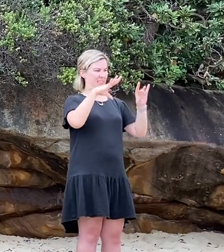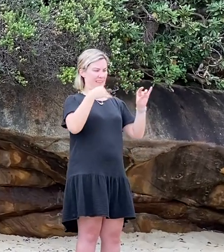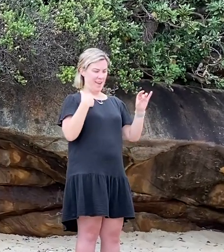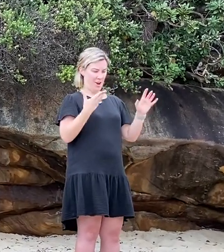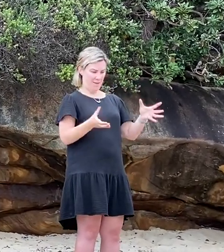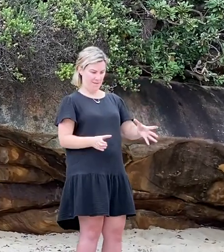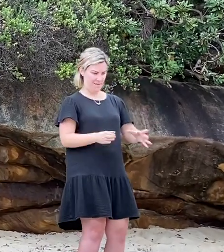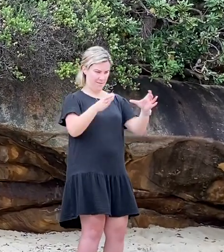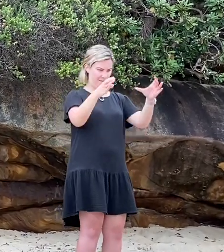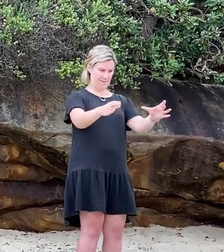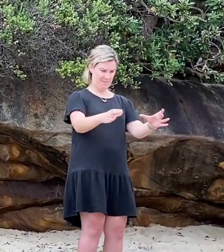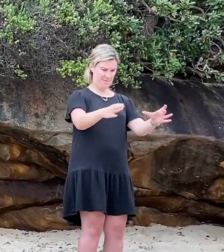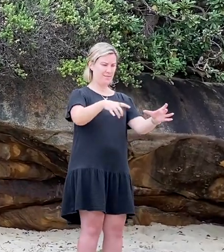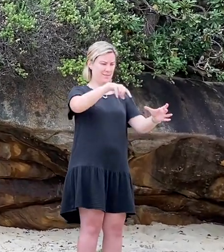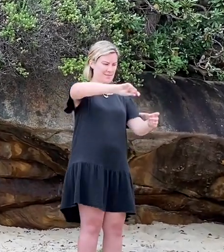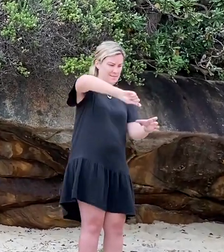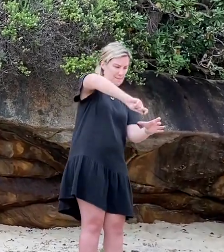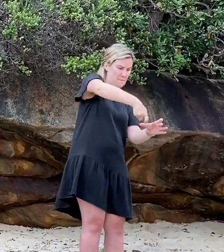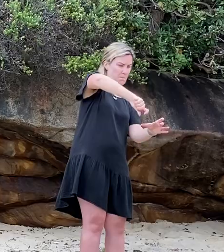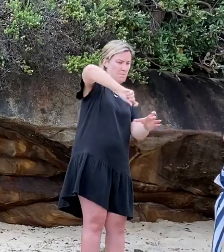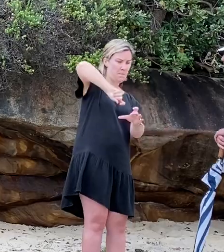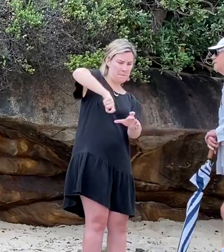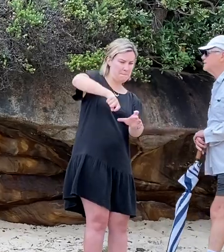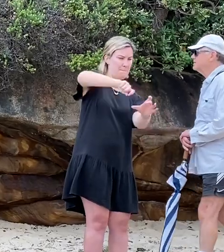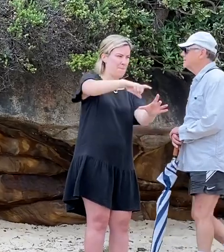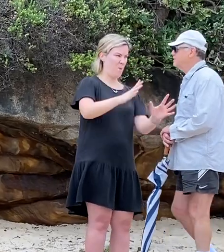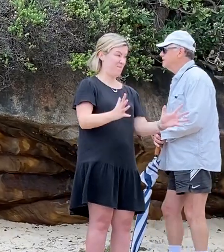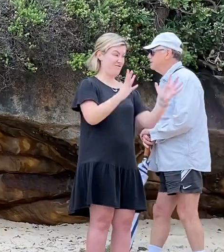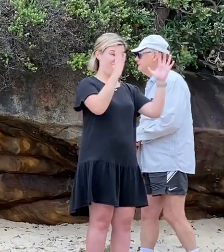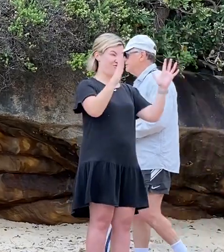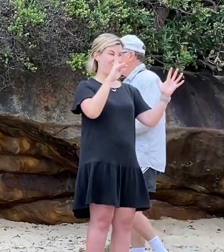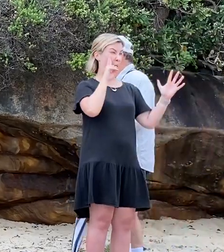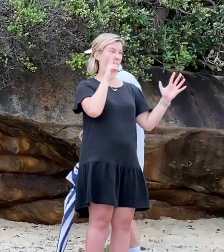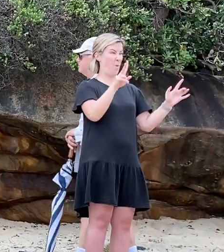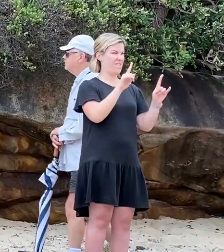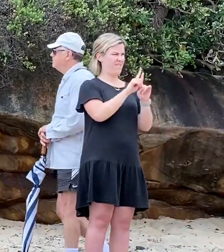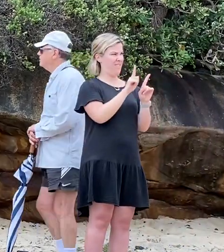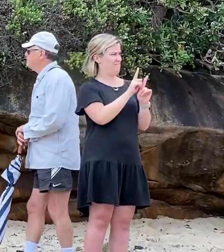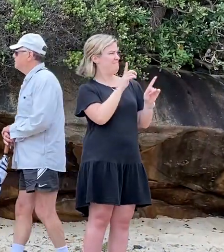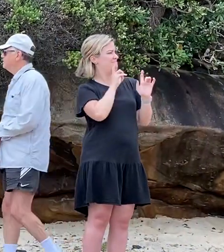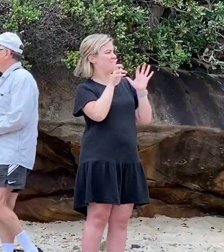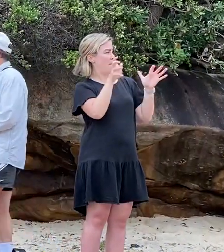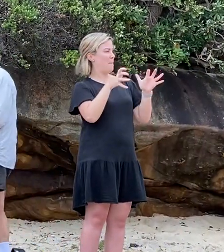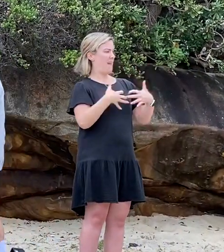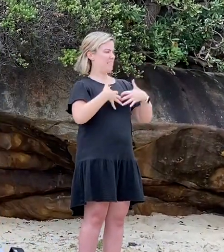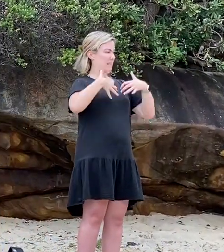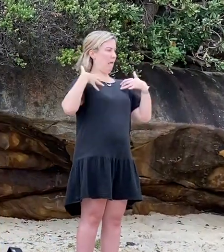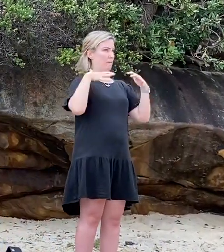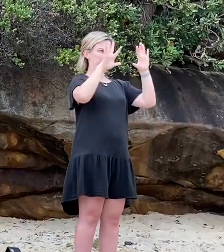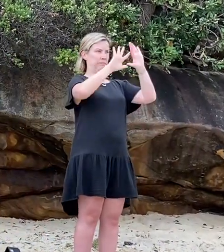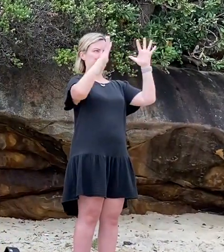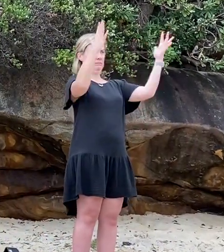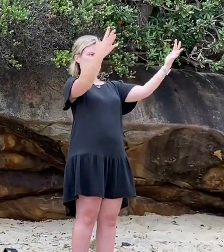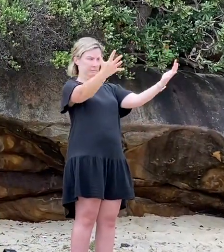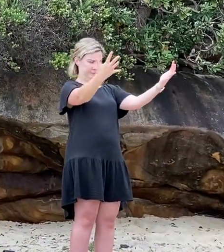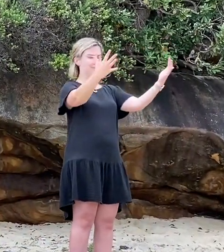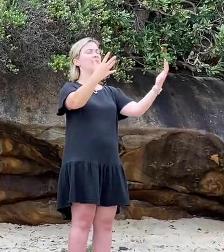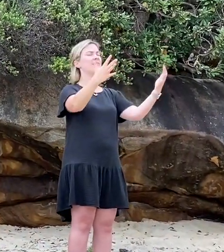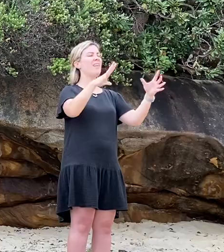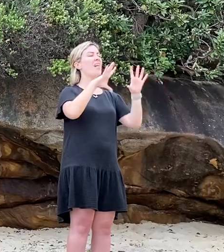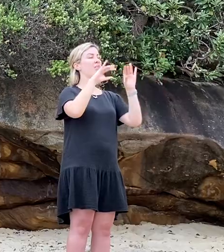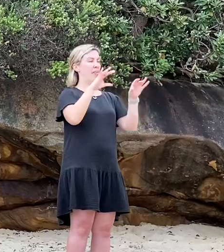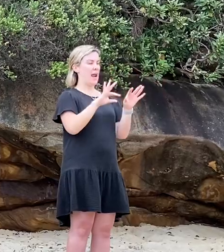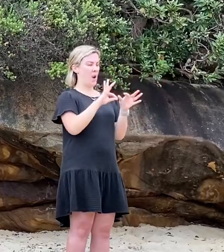with bolts. Bolt this so it's just like a skeleton, whatever shape you've got, and then I wire